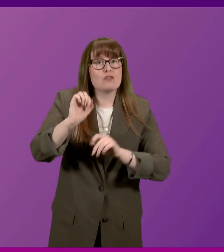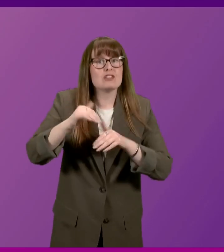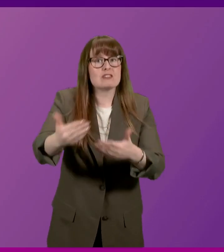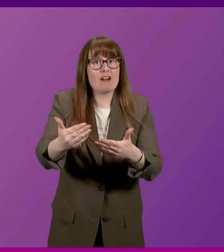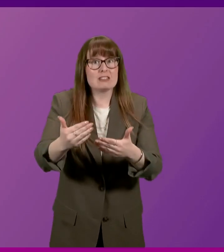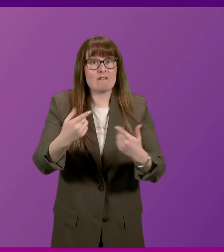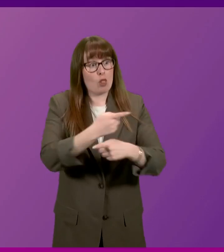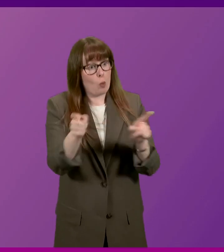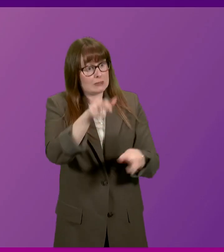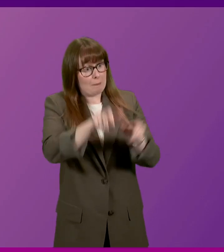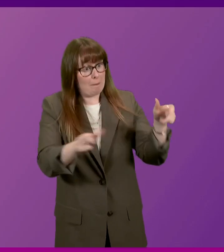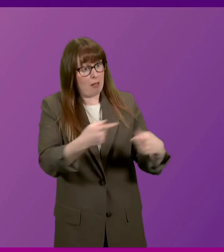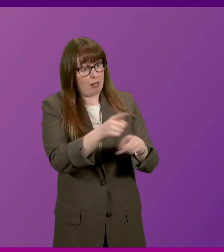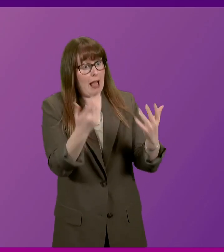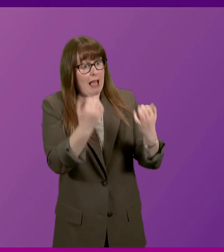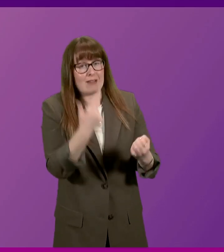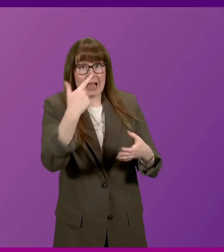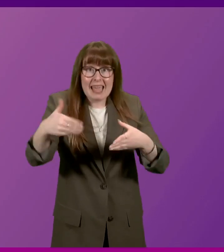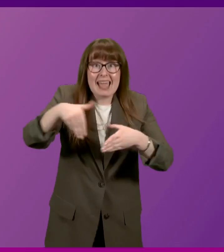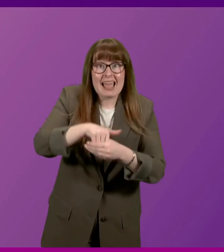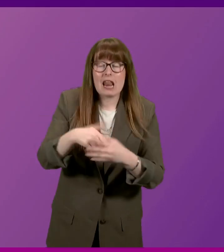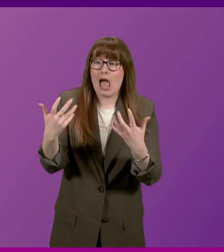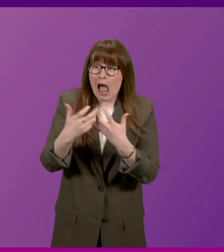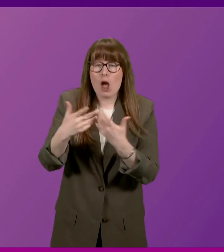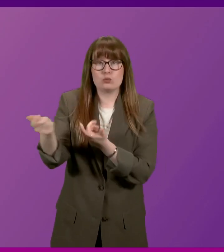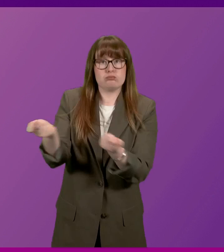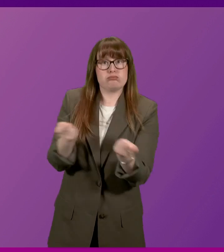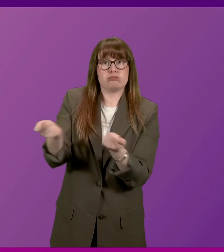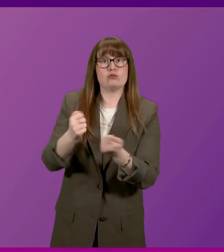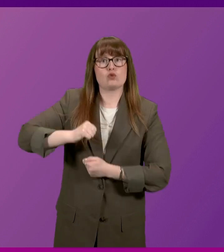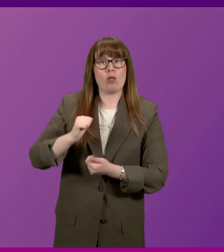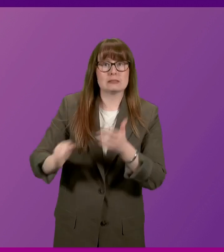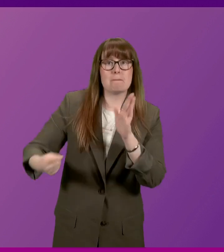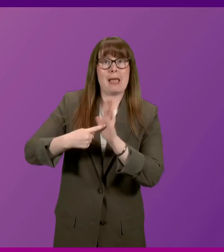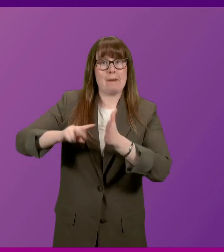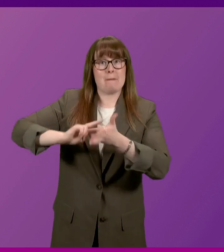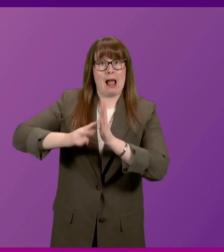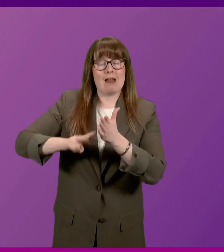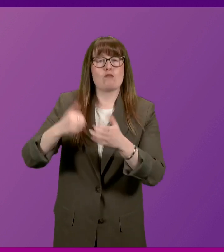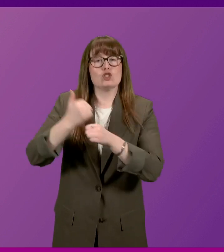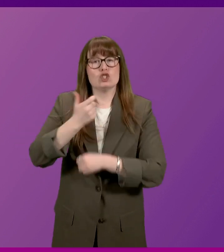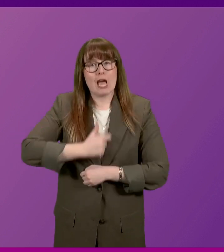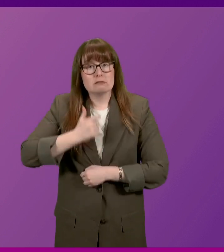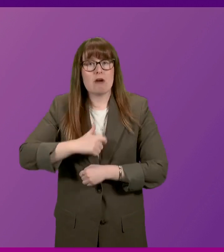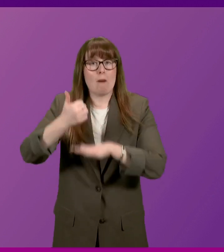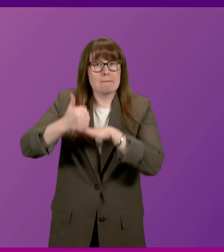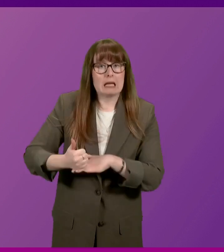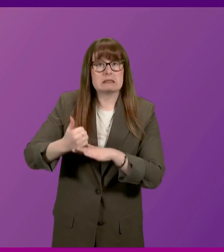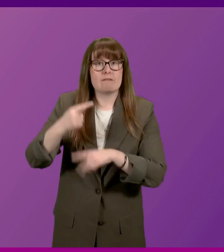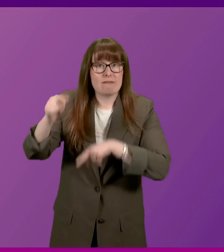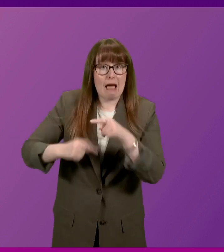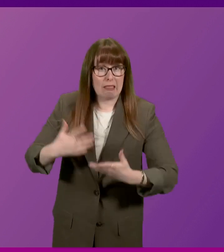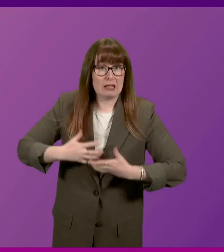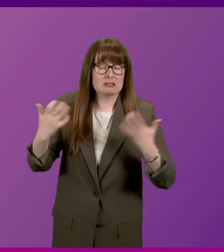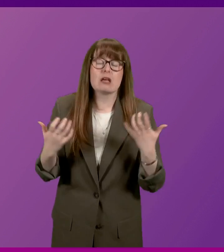of people could be a part of the governance of Scotland's main plan in terms of gender-based violence, then that could make a real